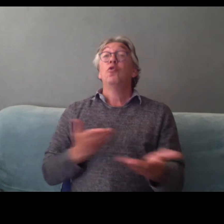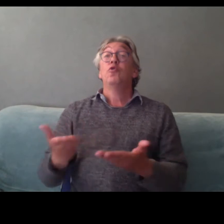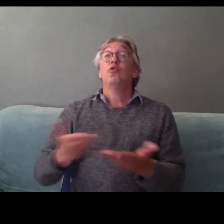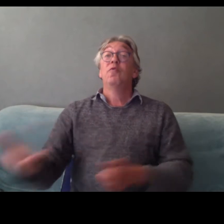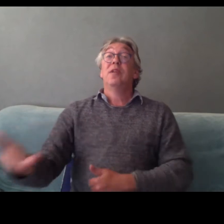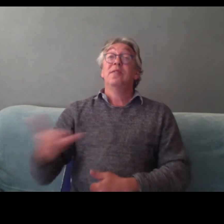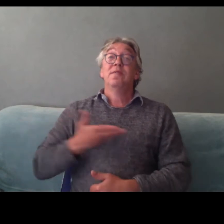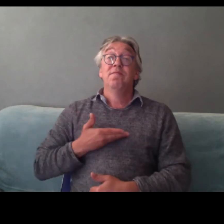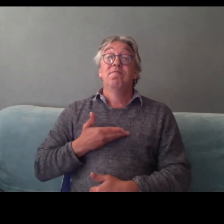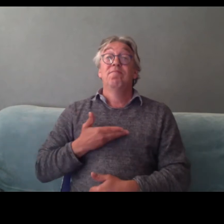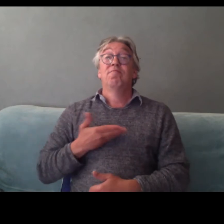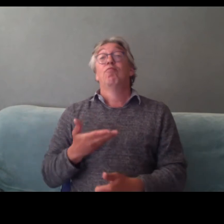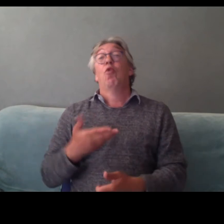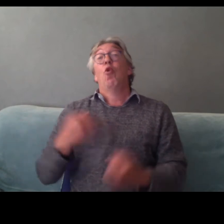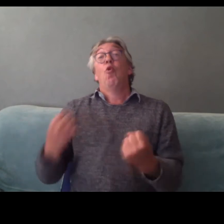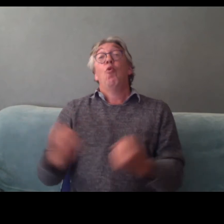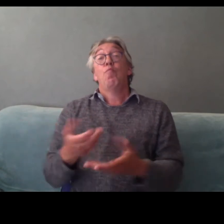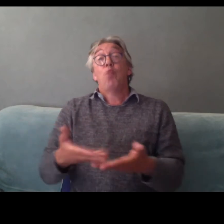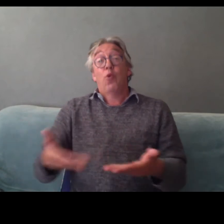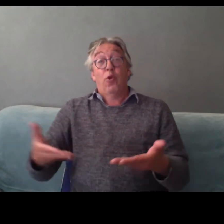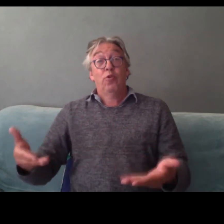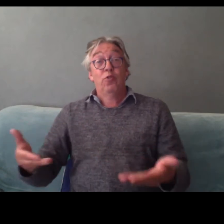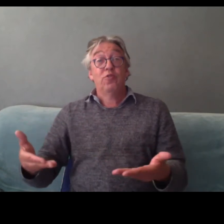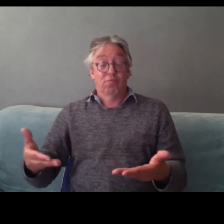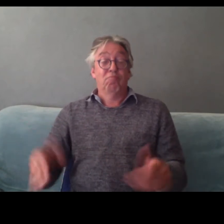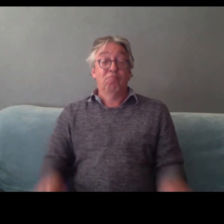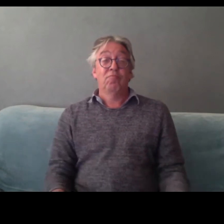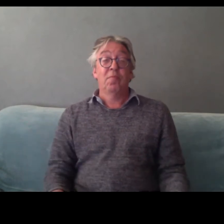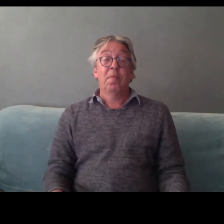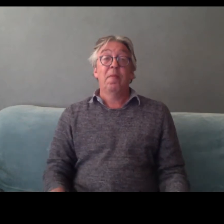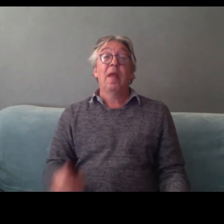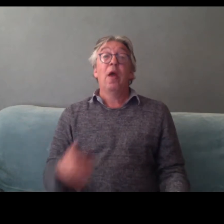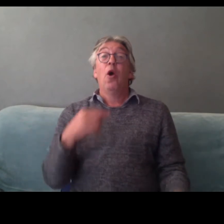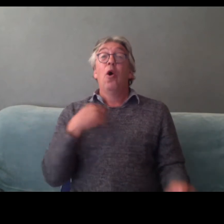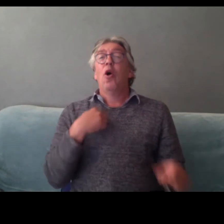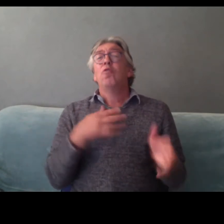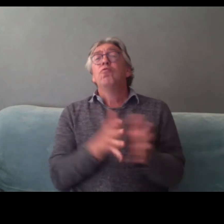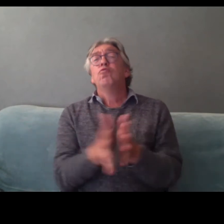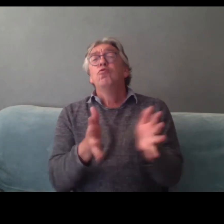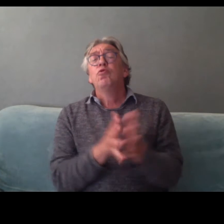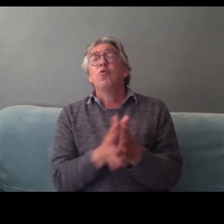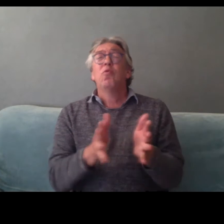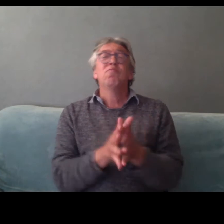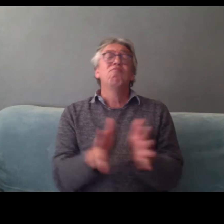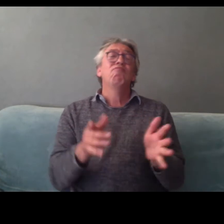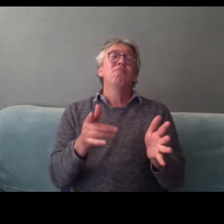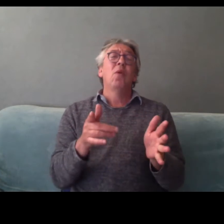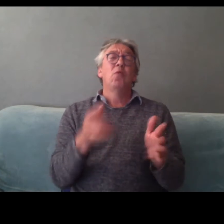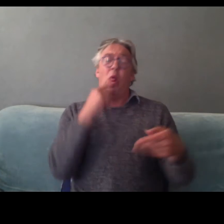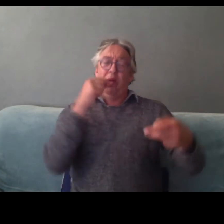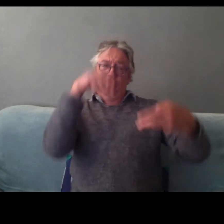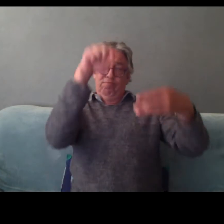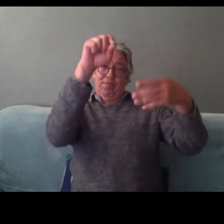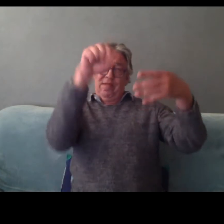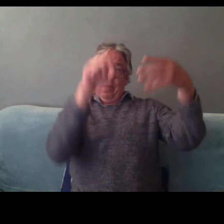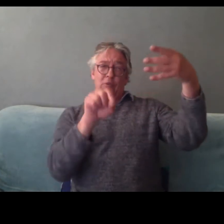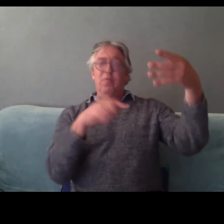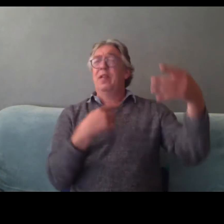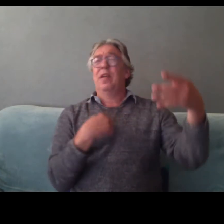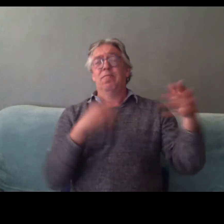seeing disability assessments. And I'm not going to talk about the rules of eligibility, determination, but really